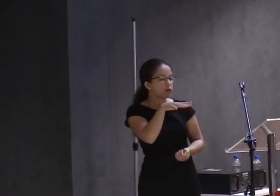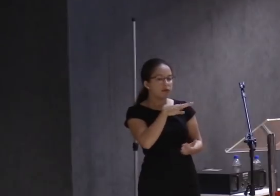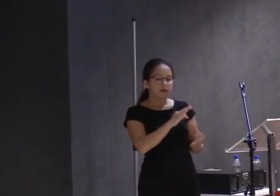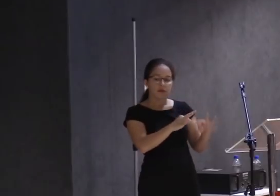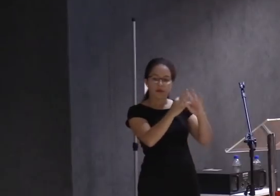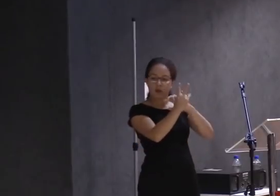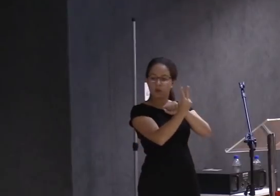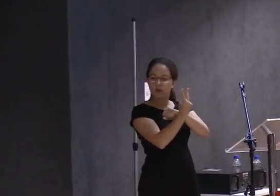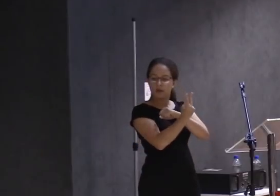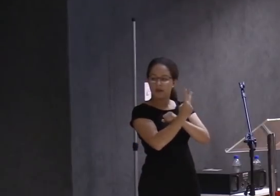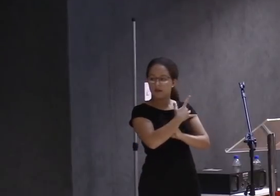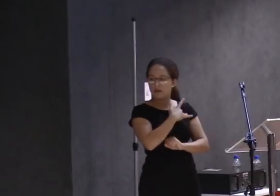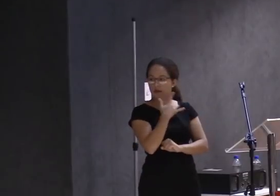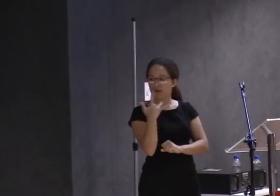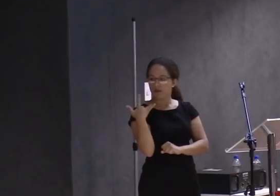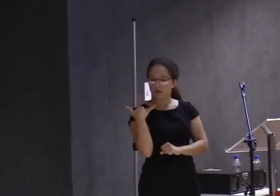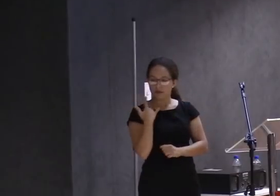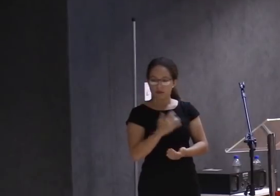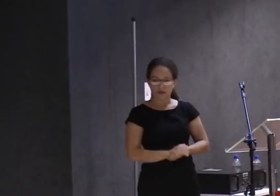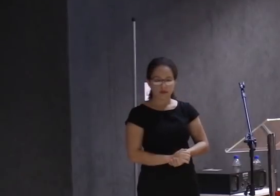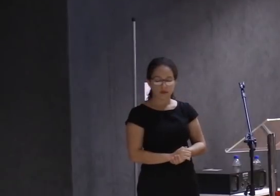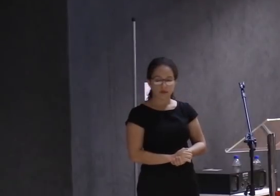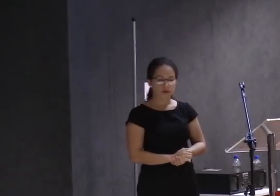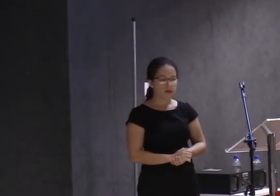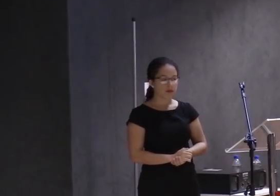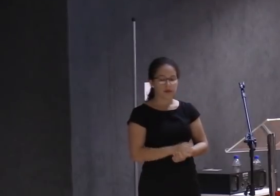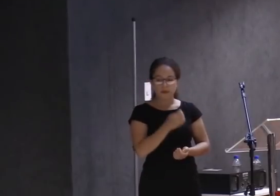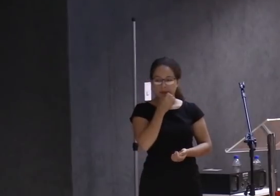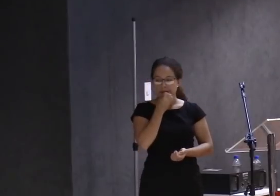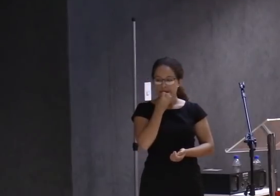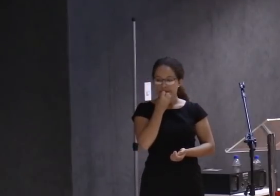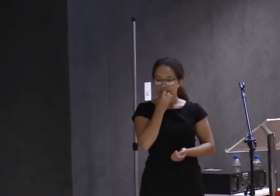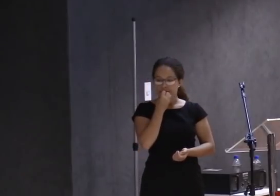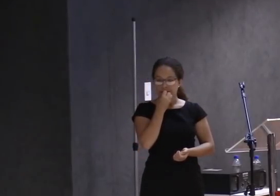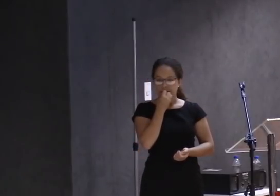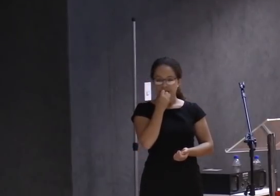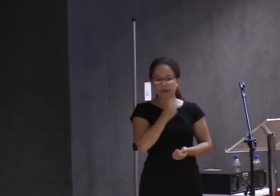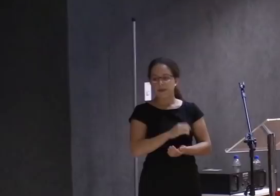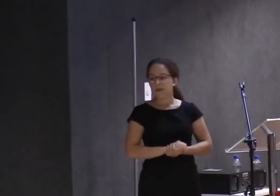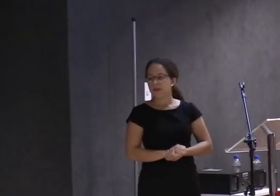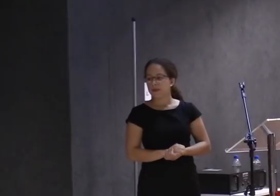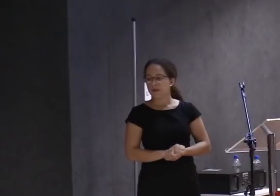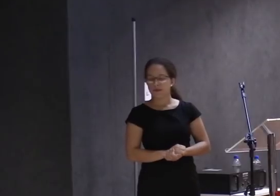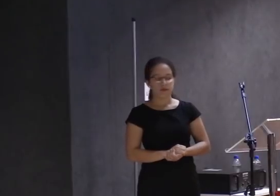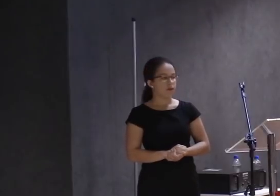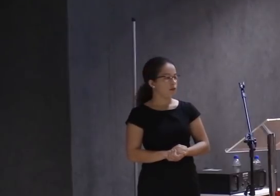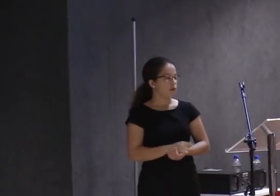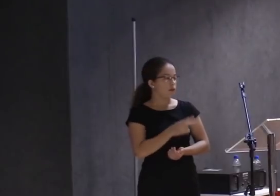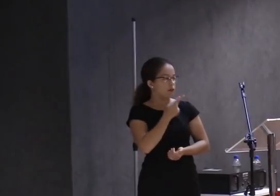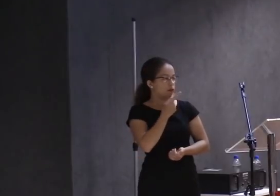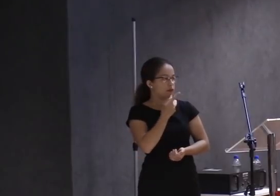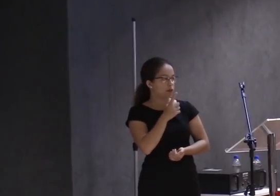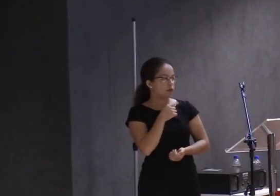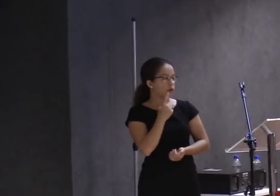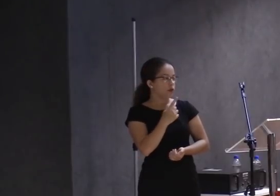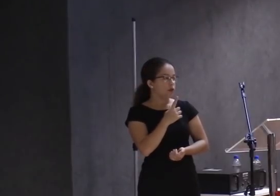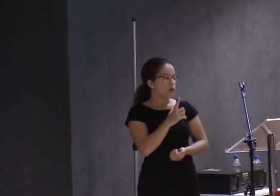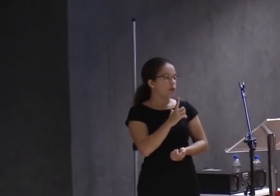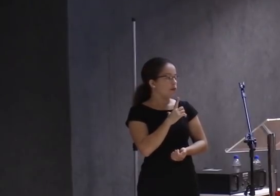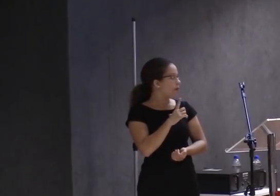saúde. So our profile is very similar to IFES, actually. We have the same kind of